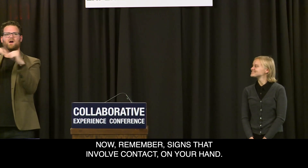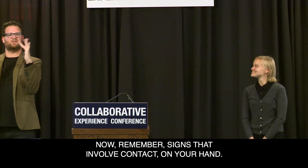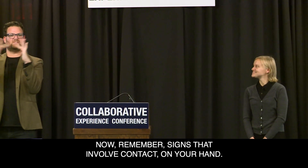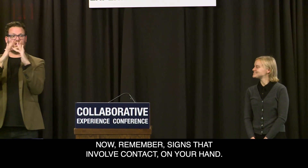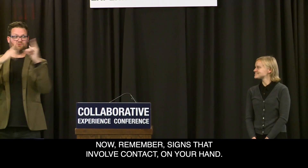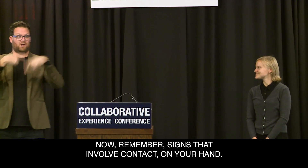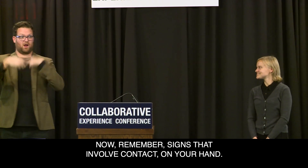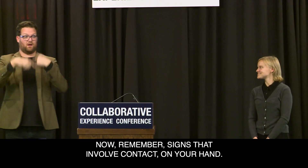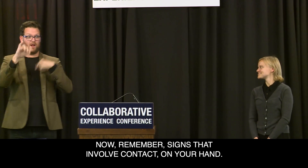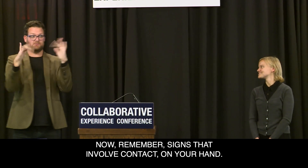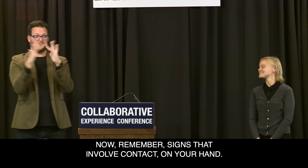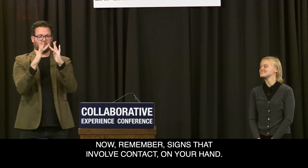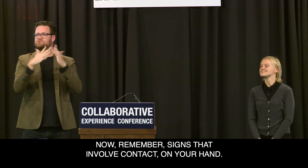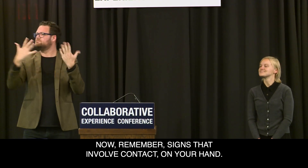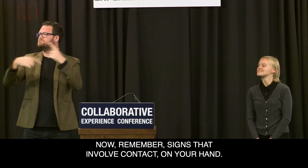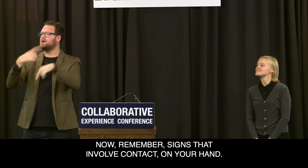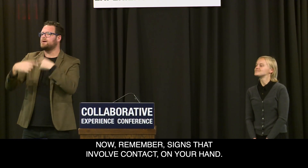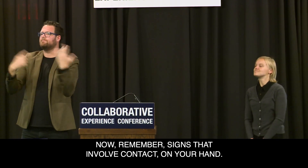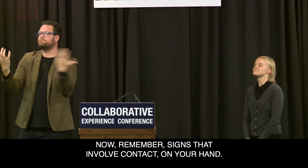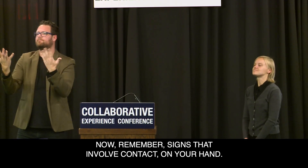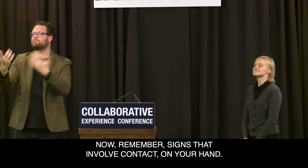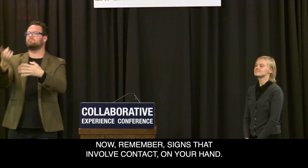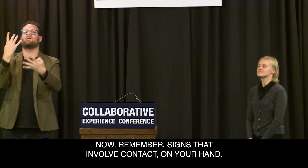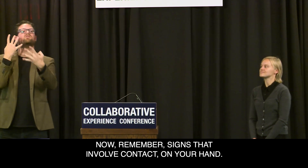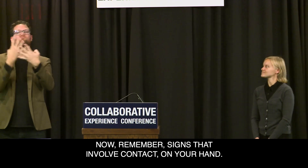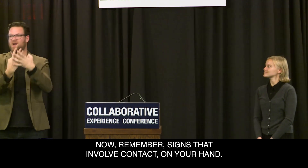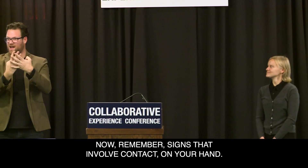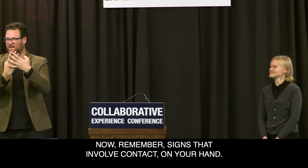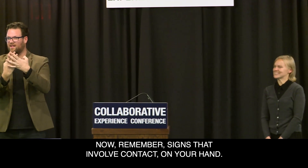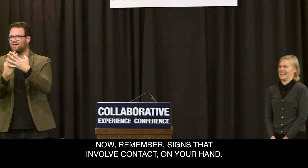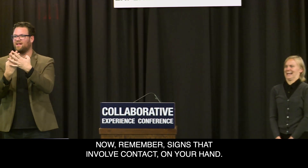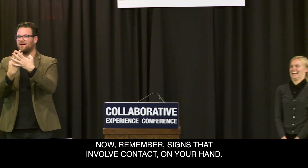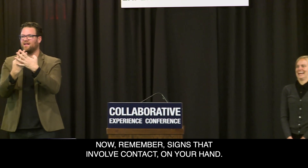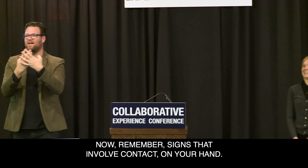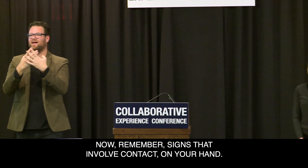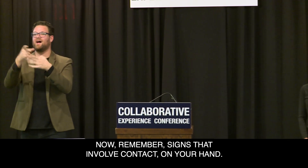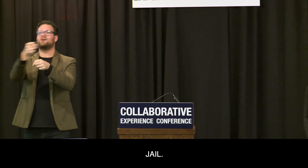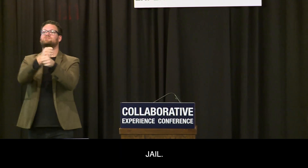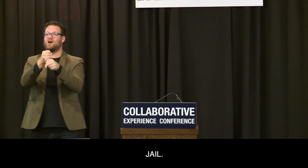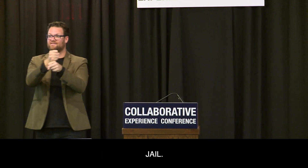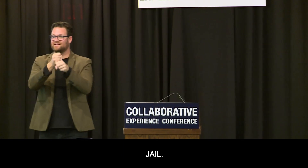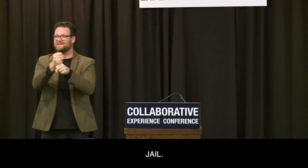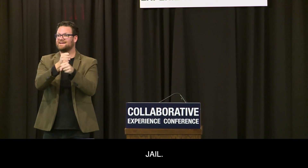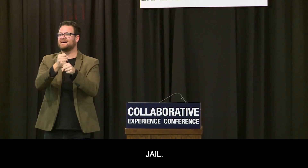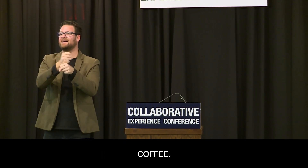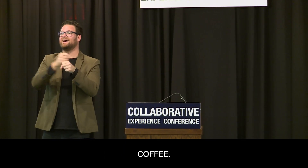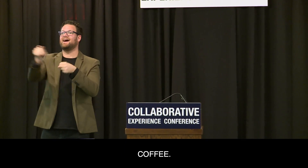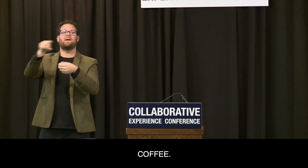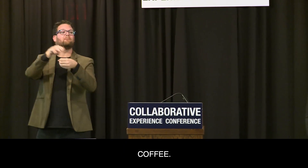Now, contact, remember, signs that involve contact on your hand. Jail, coffee,